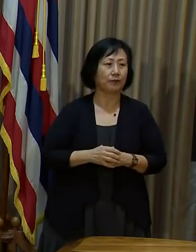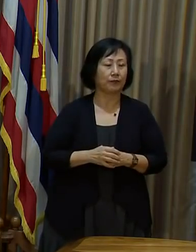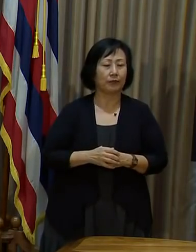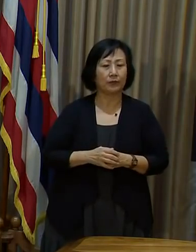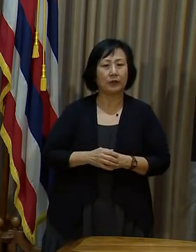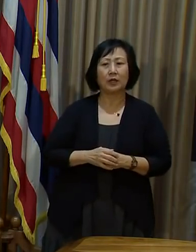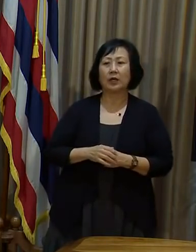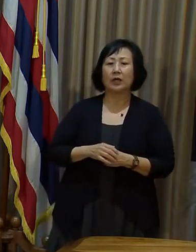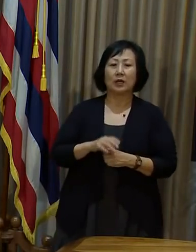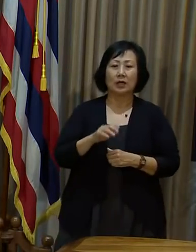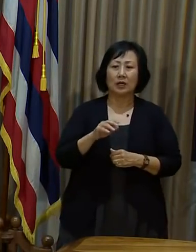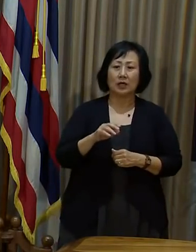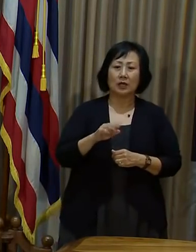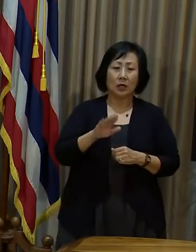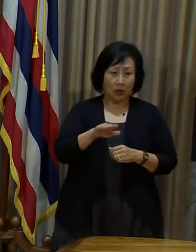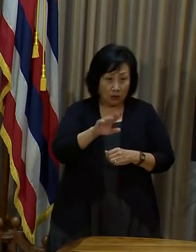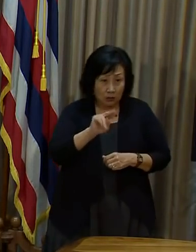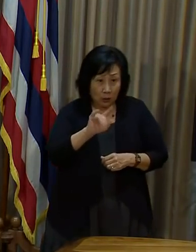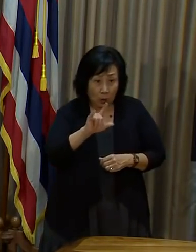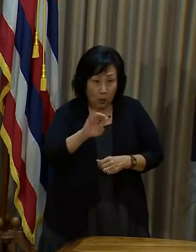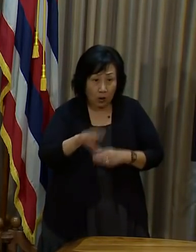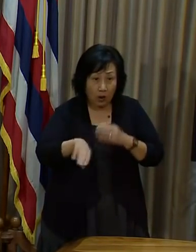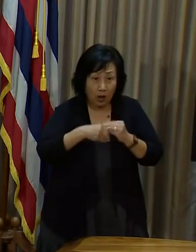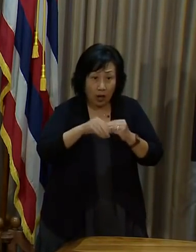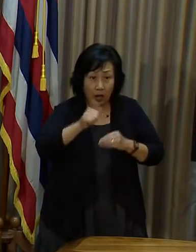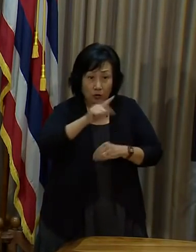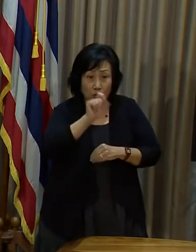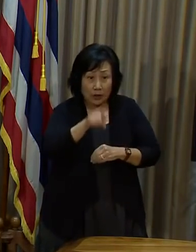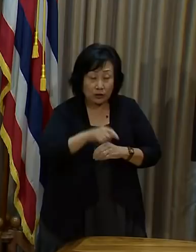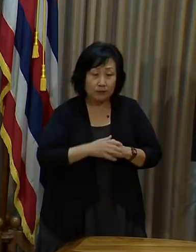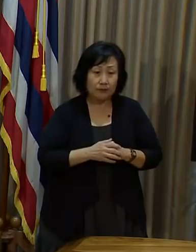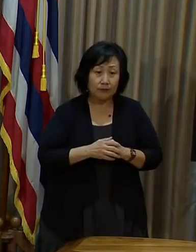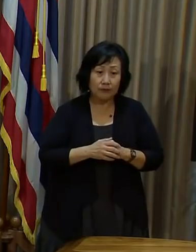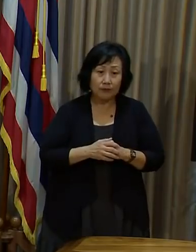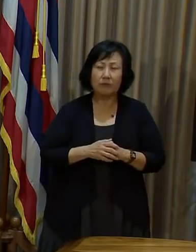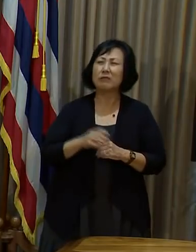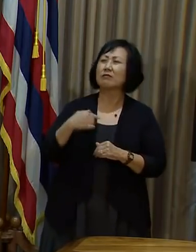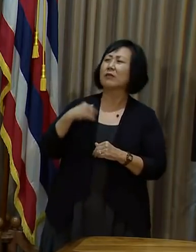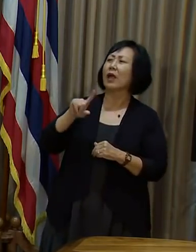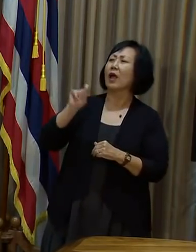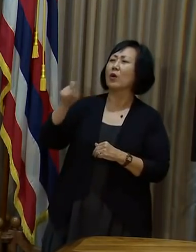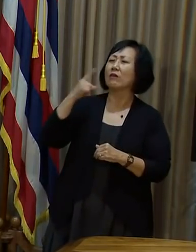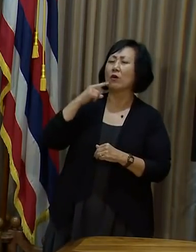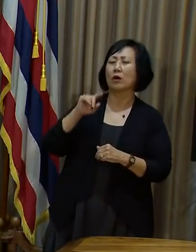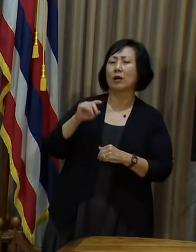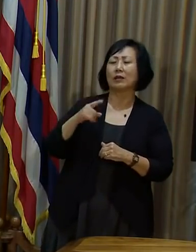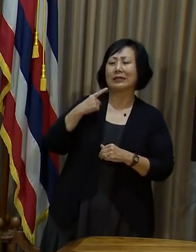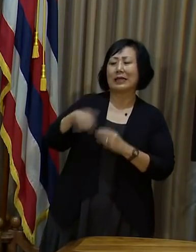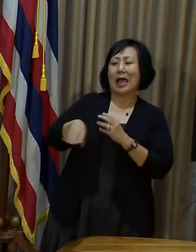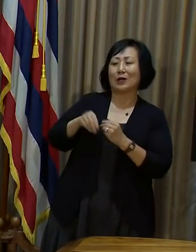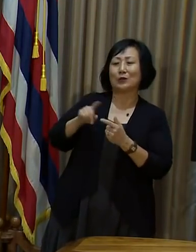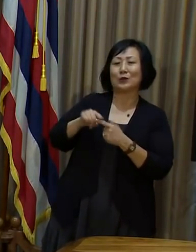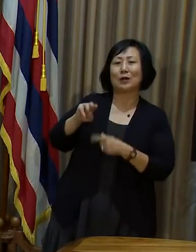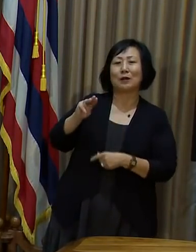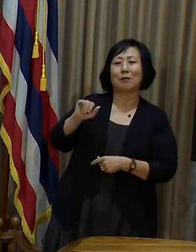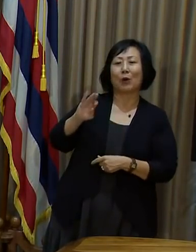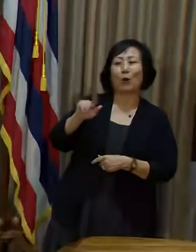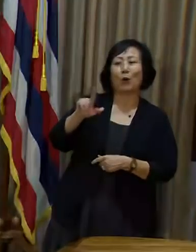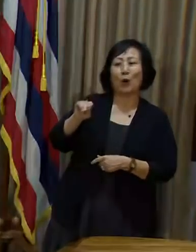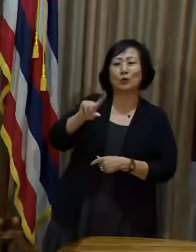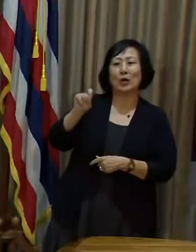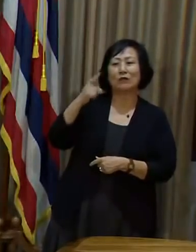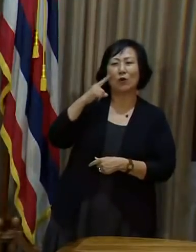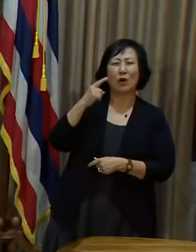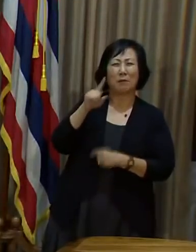we have, Nicole, did you have a follow-up there? Yeah, actually, this was from Manolo's question on the restaurant. So it sounds like,